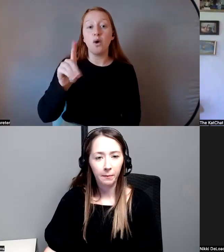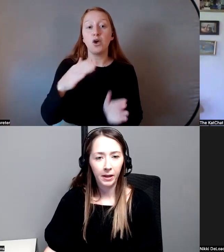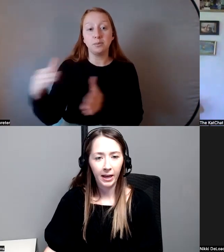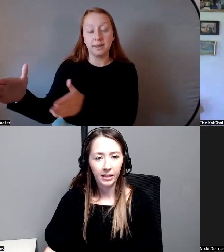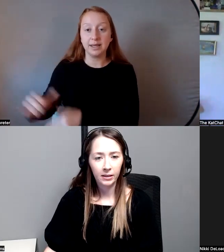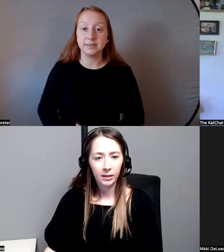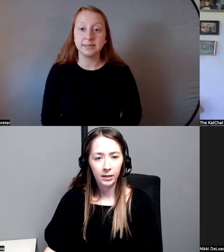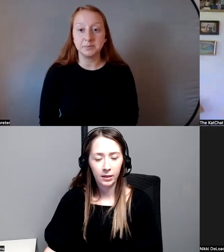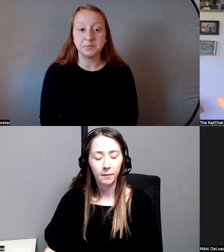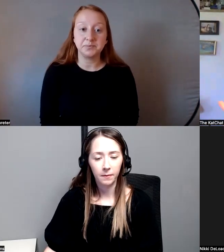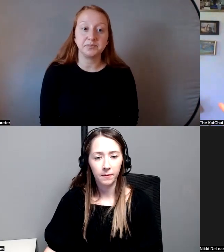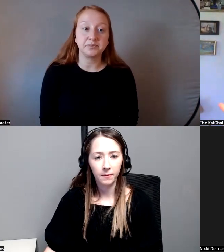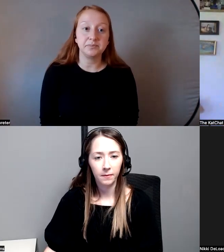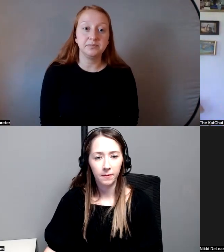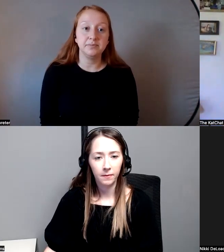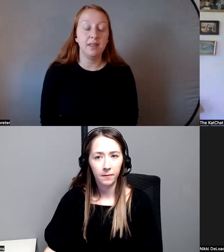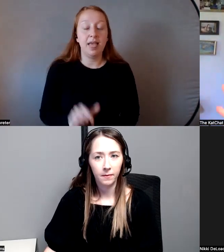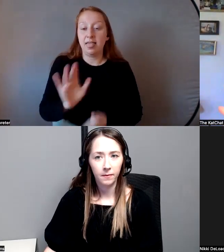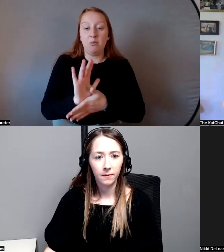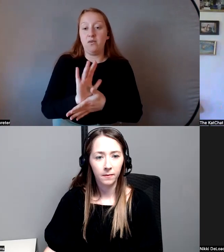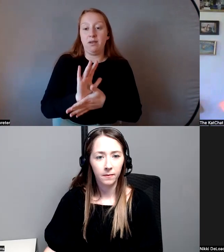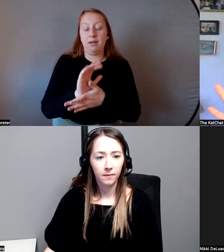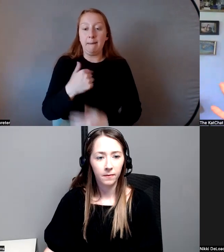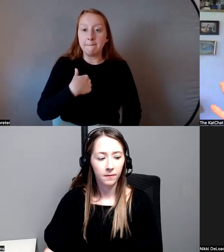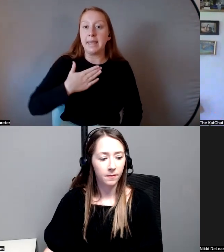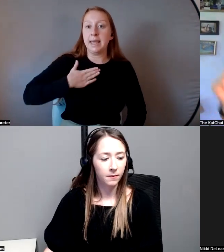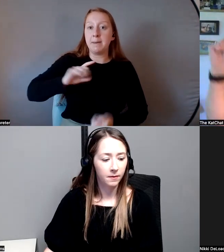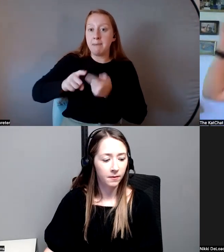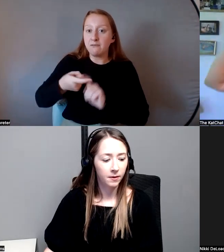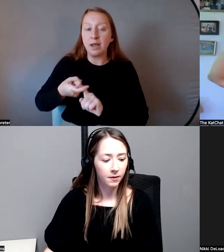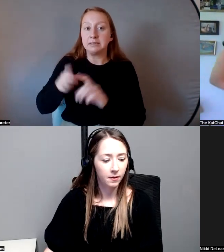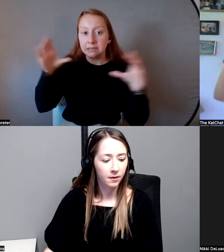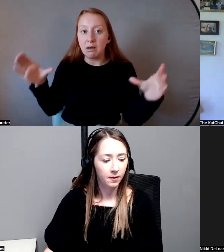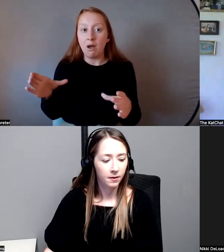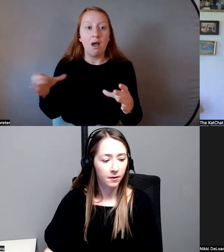just all in my friends, all of the band, I'm sure, but I